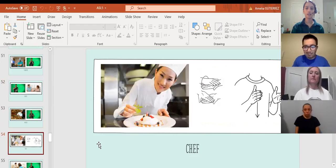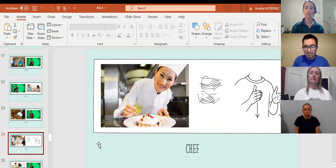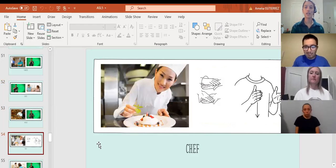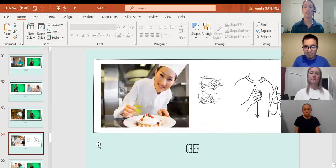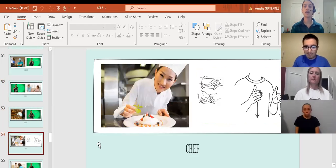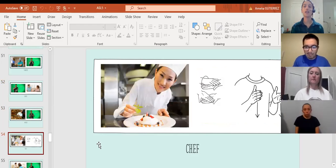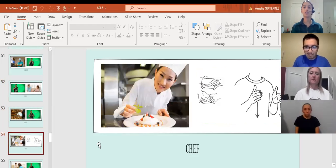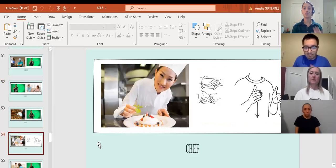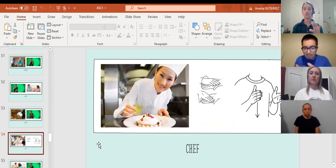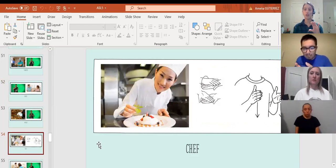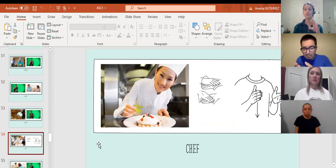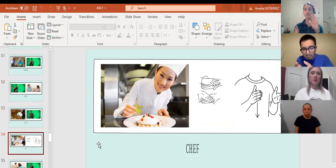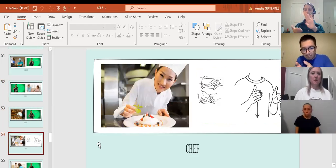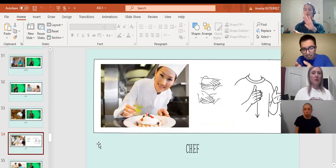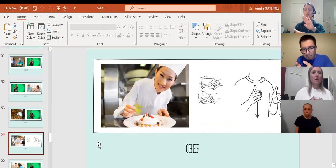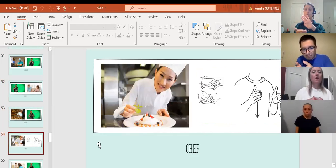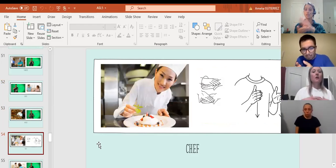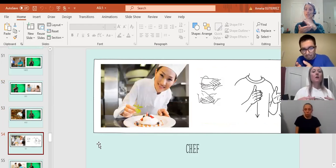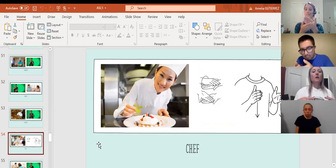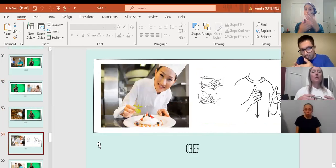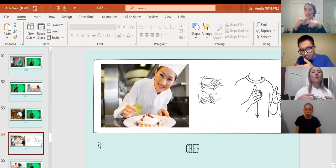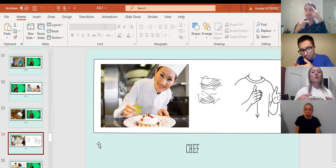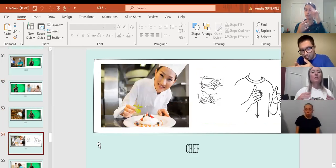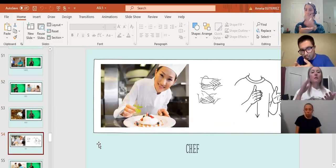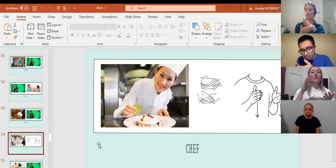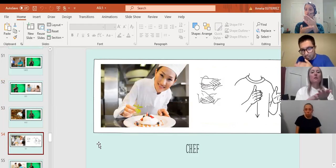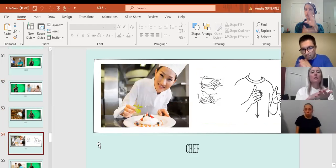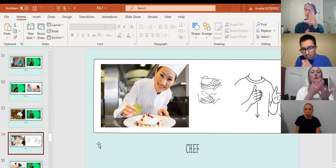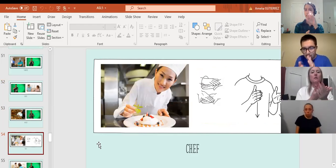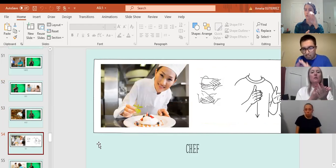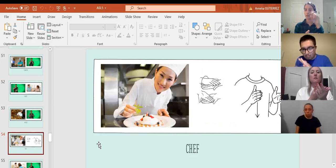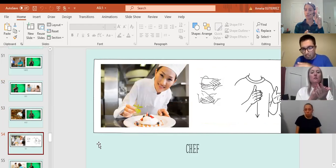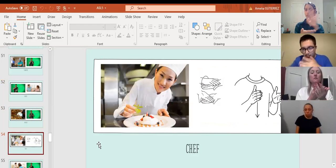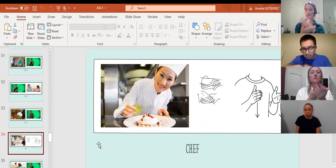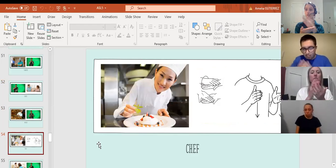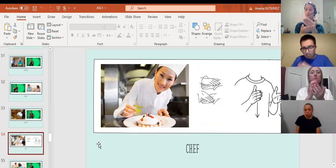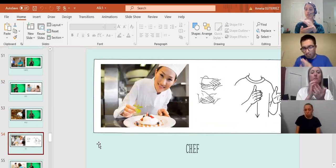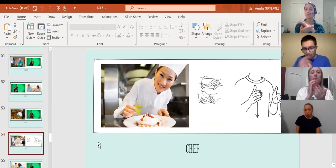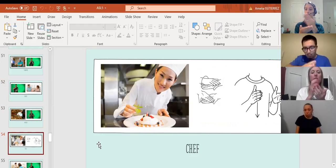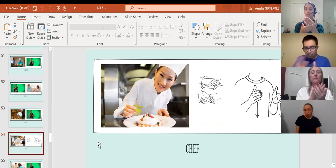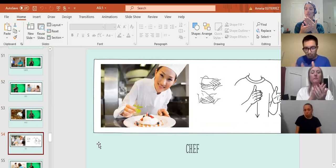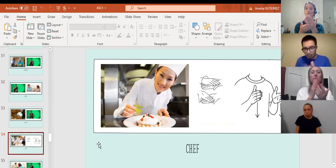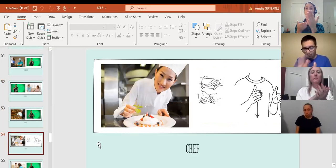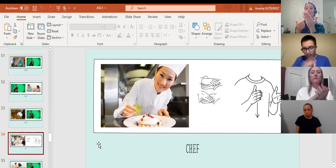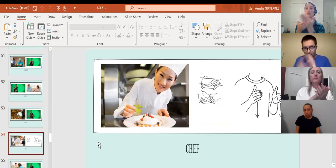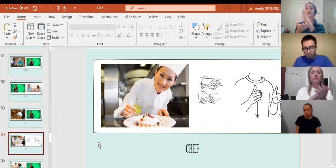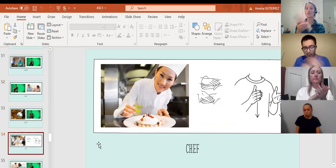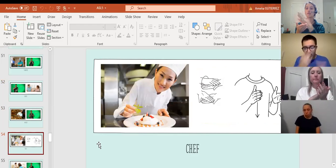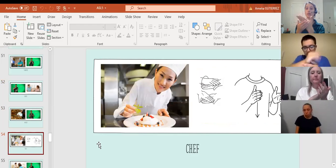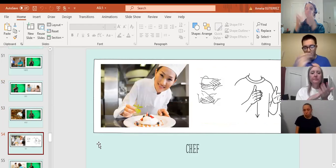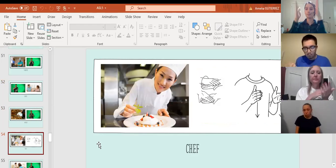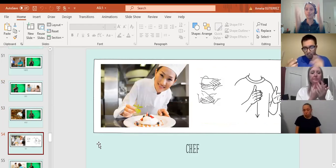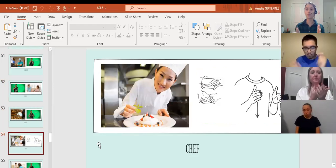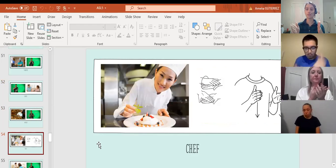Okay, and a chef. So this is the sign for cook, cook. So it's